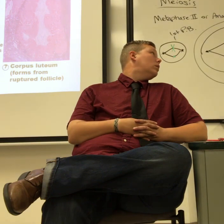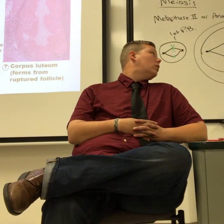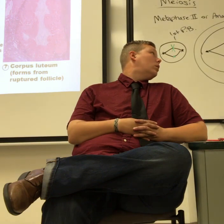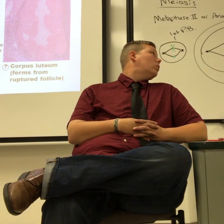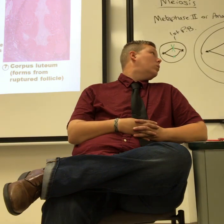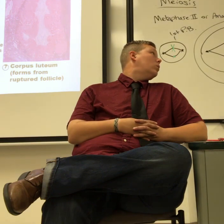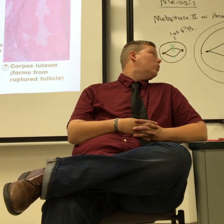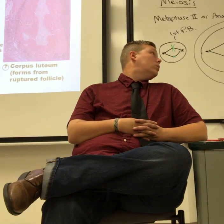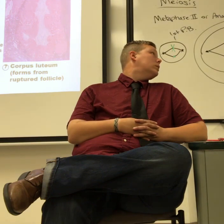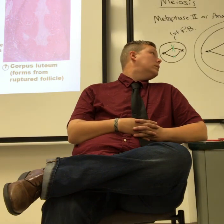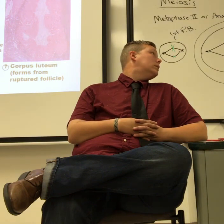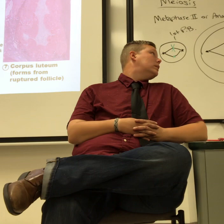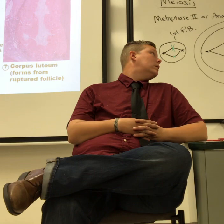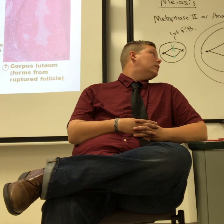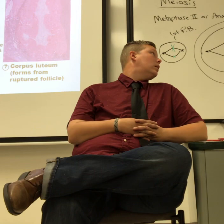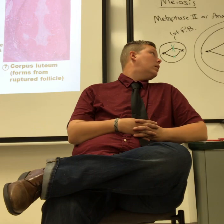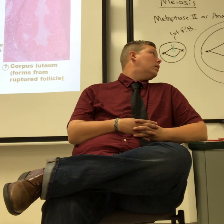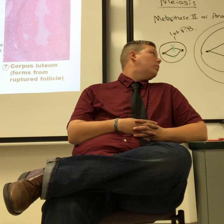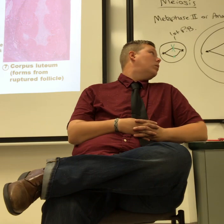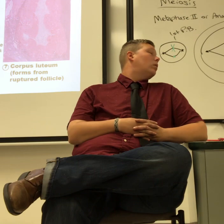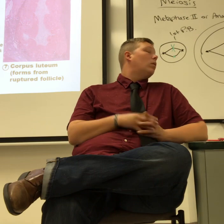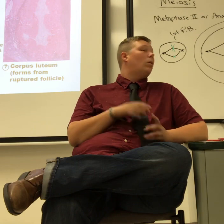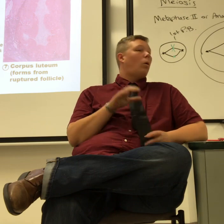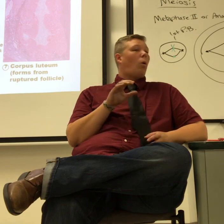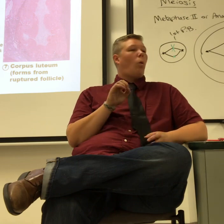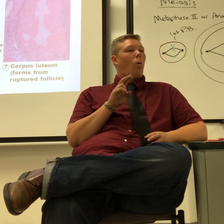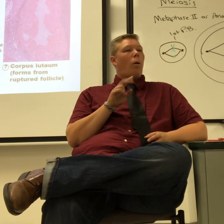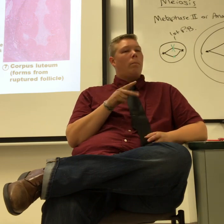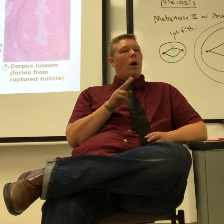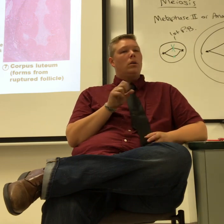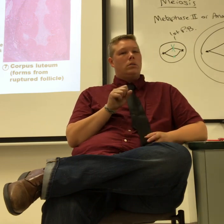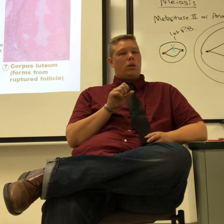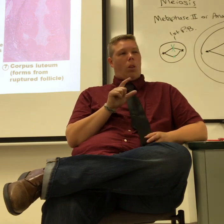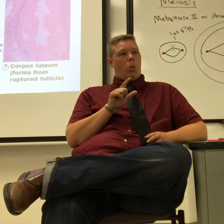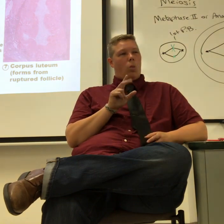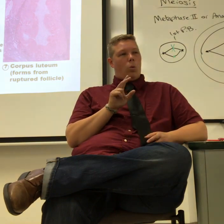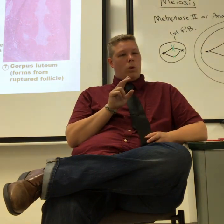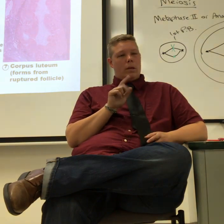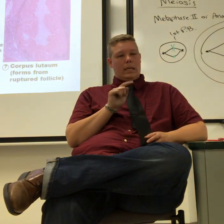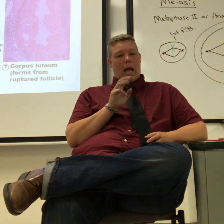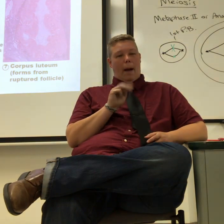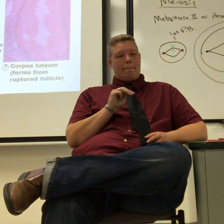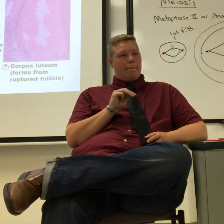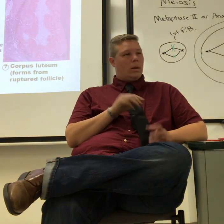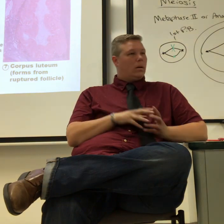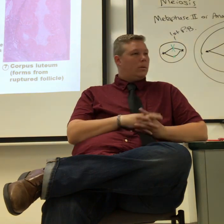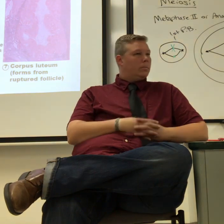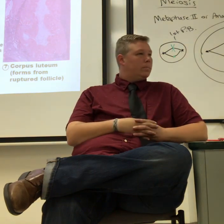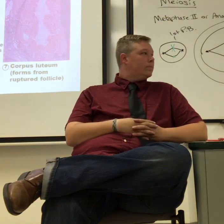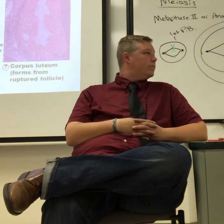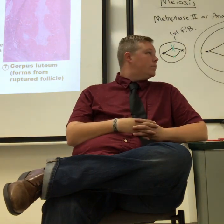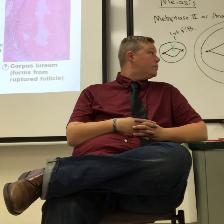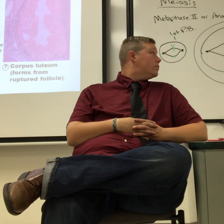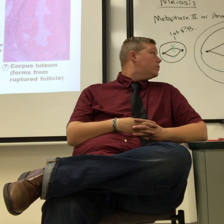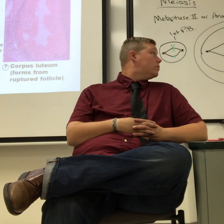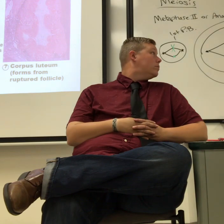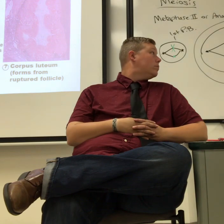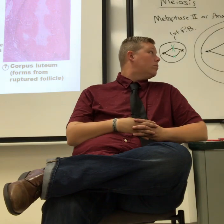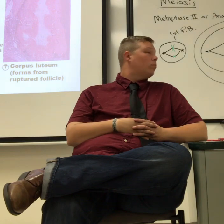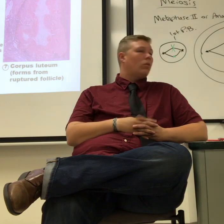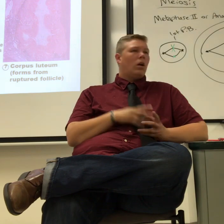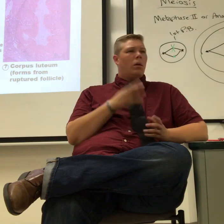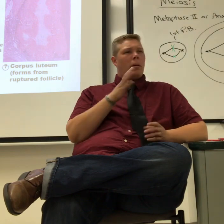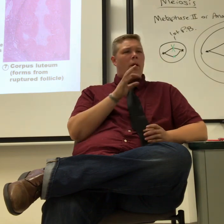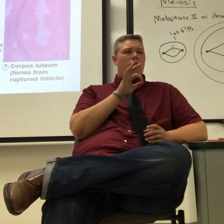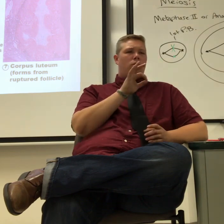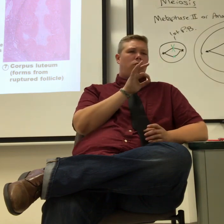corpus luteum. So now we're in a different phase of the ovarian cycle. We've had our follicular phase, maybe the